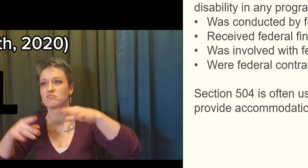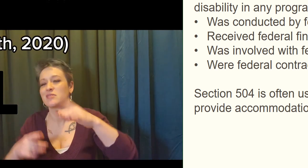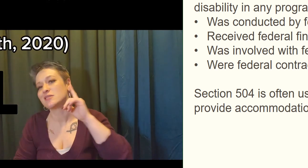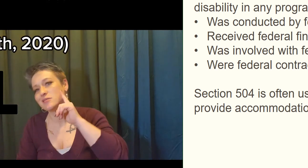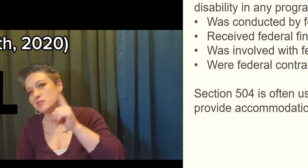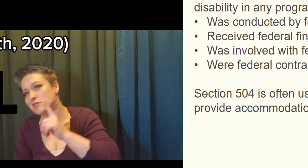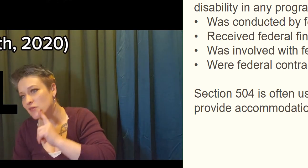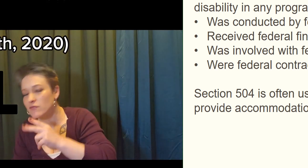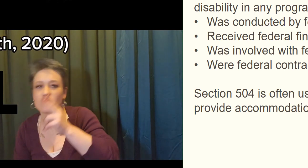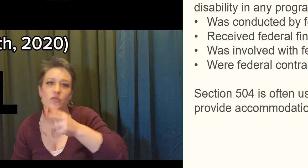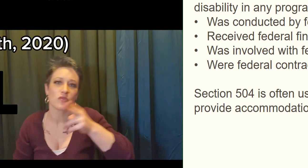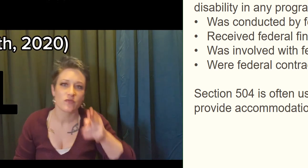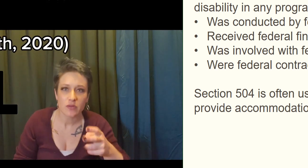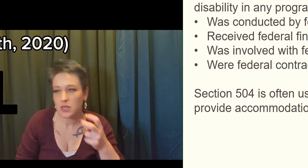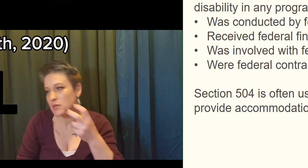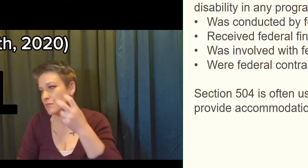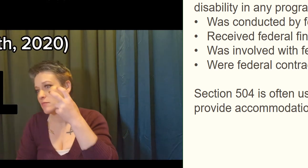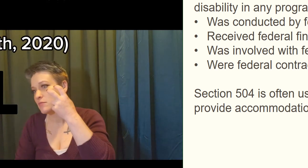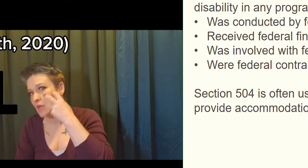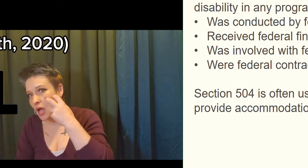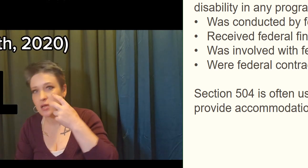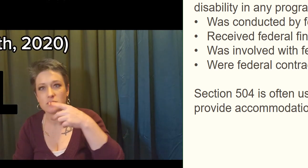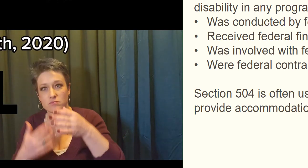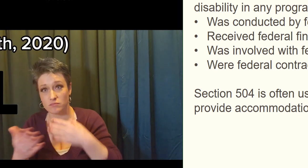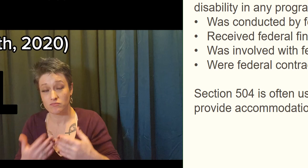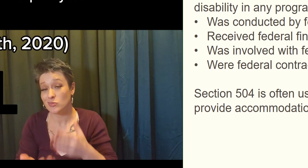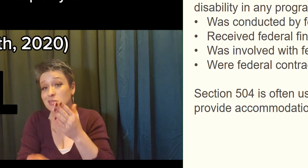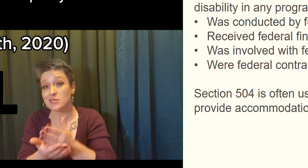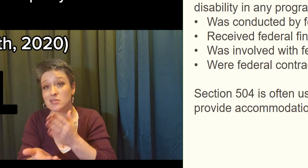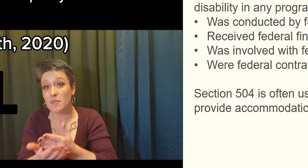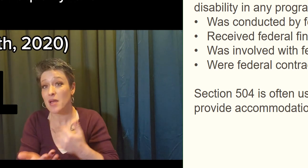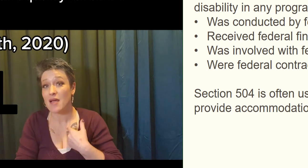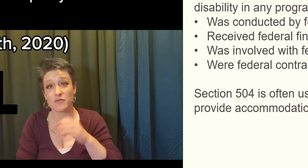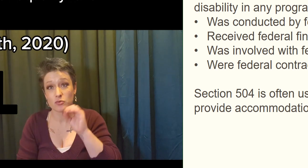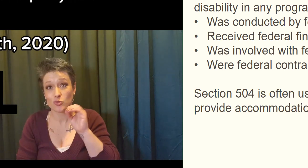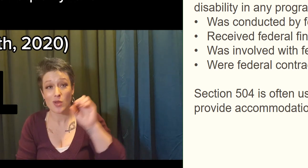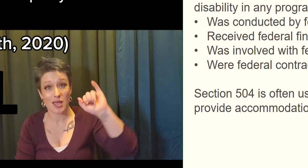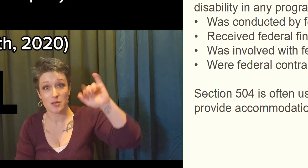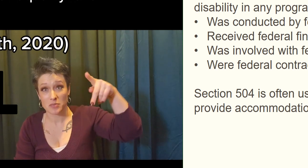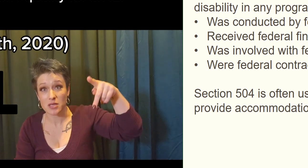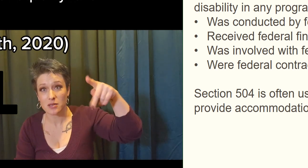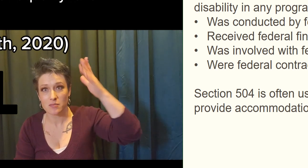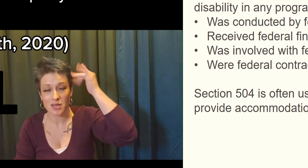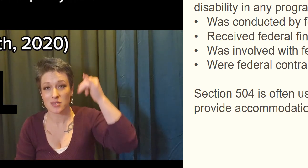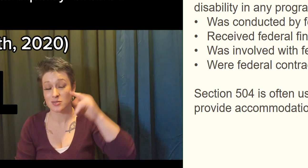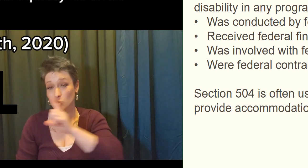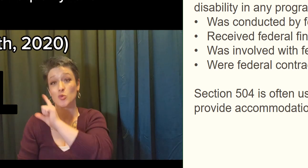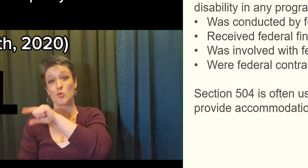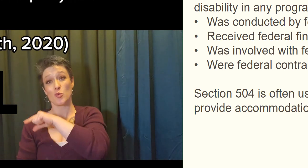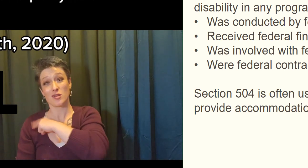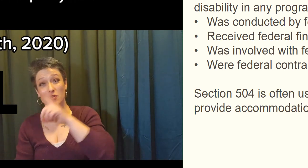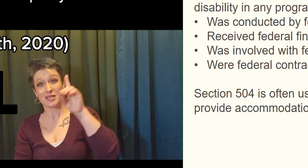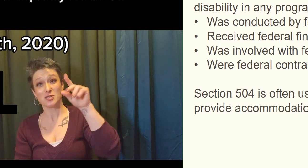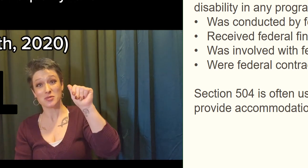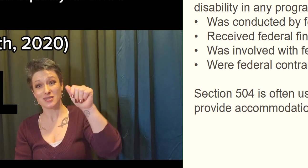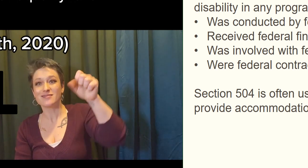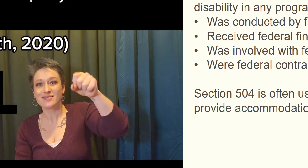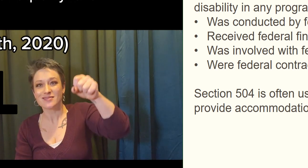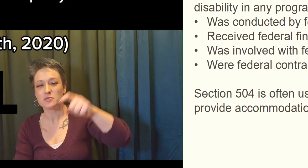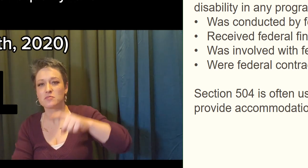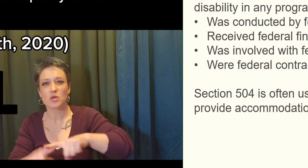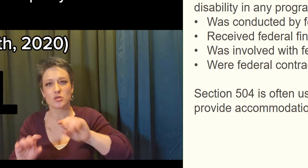It's interesting because kids who are deemed successful, deaf, hard of hearing, blind, whichever, some of them don't qualify